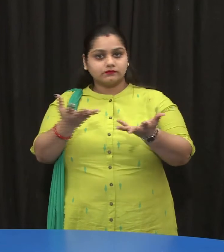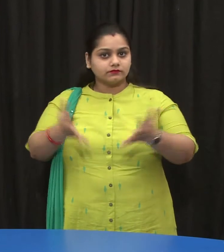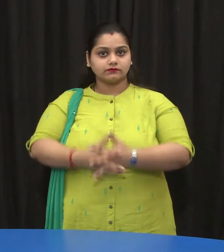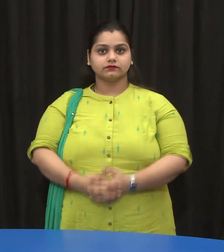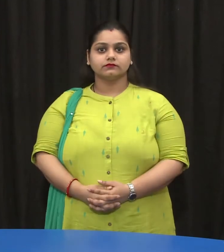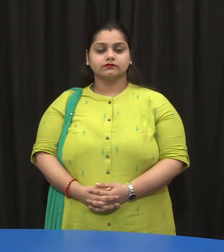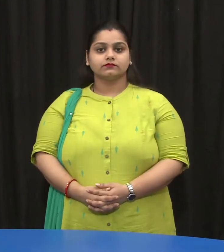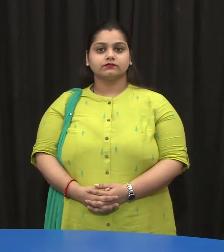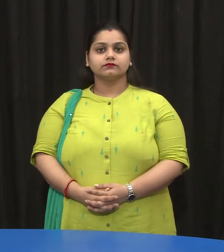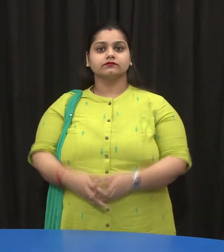general,